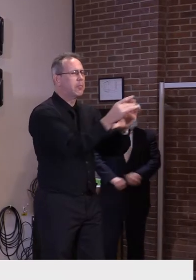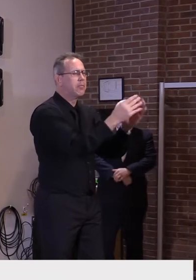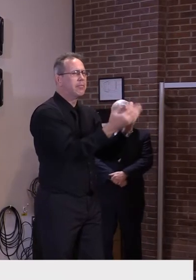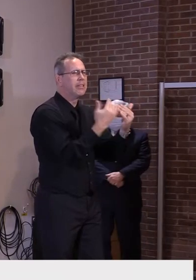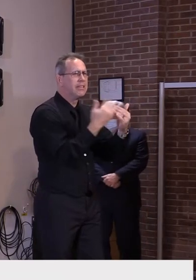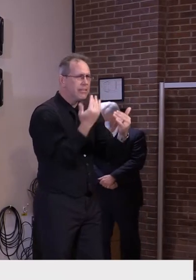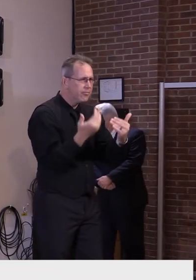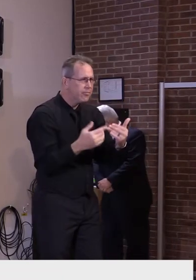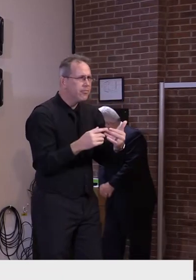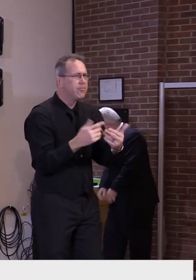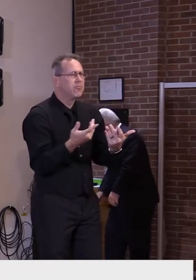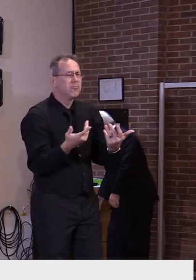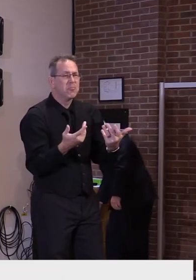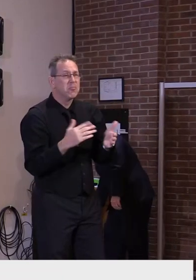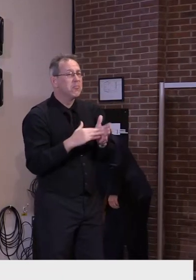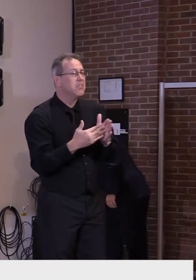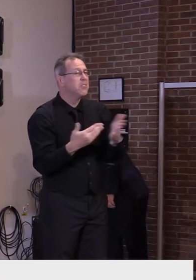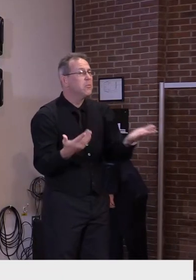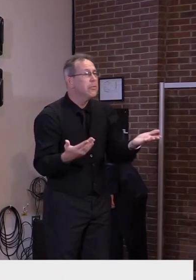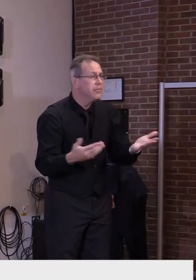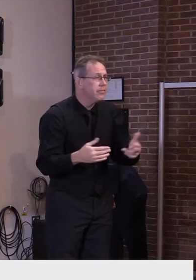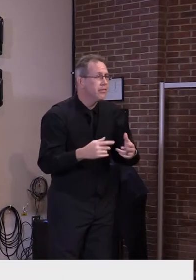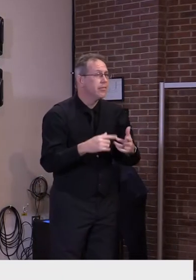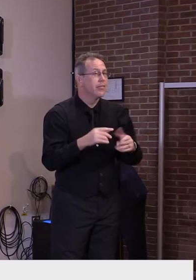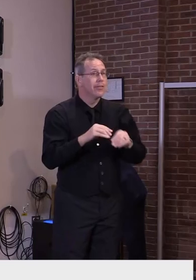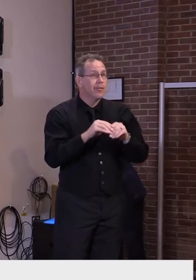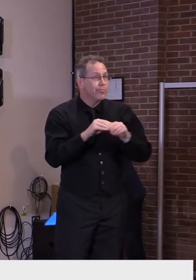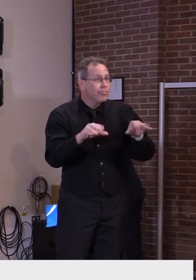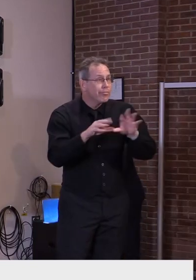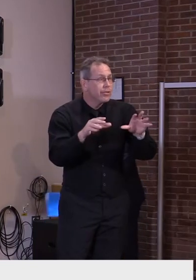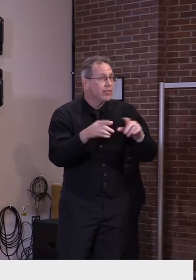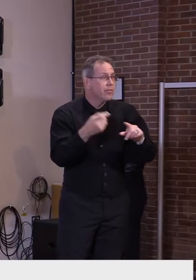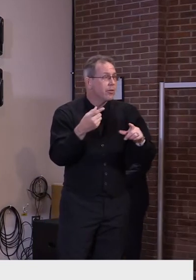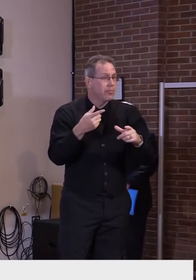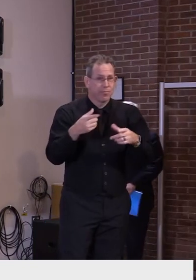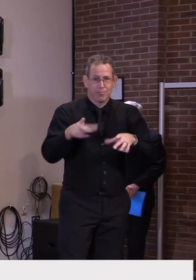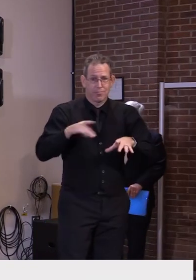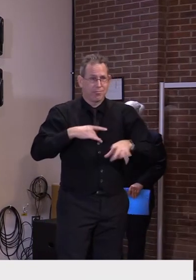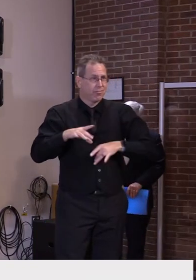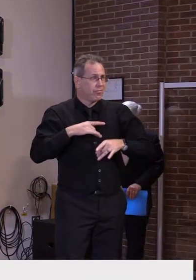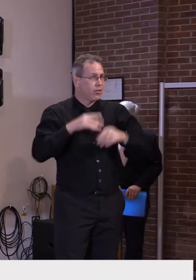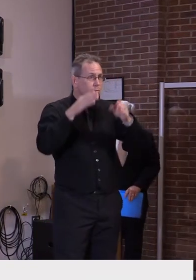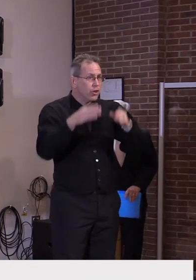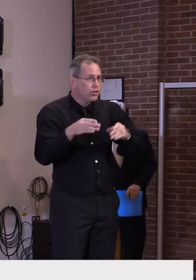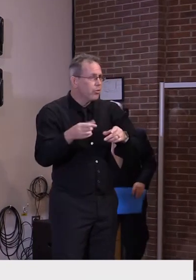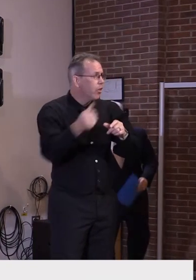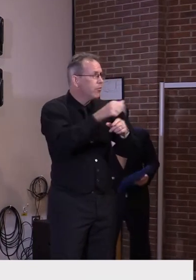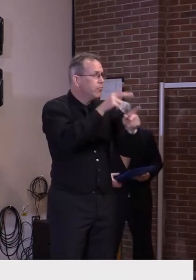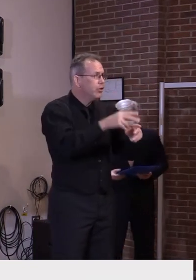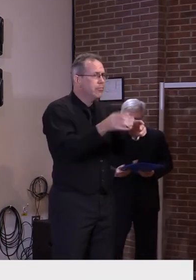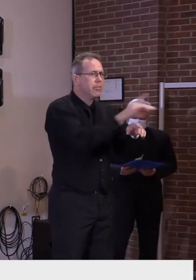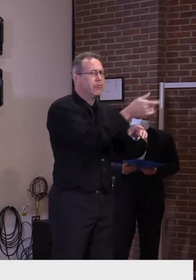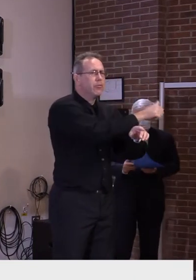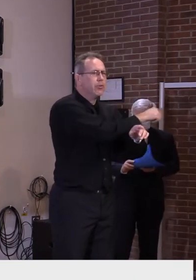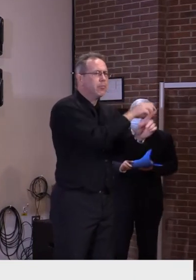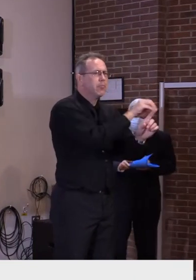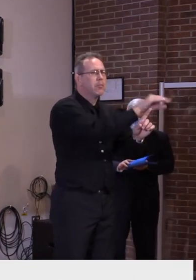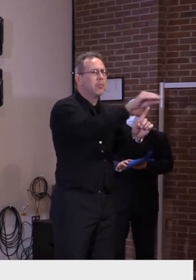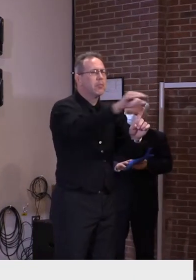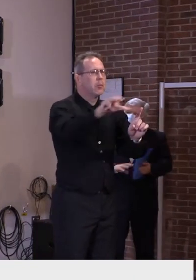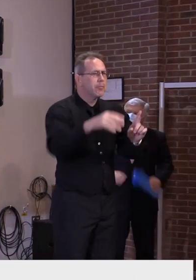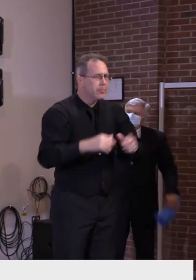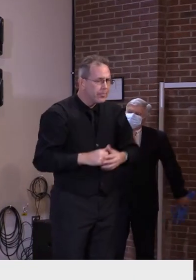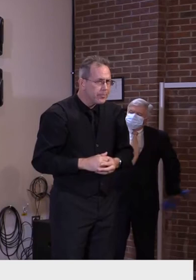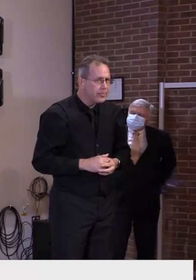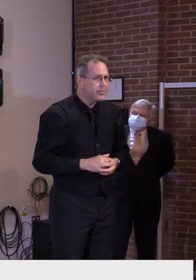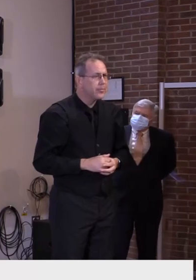being spread very rapidly by people. It has to do with the fact that we had probably